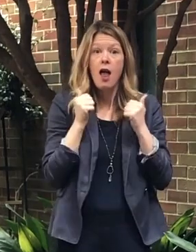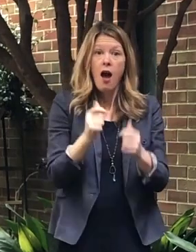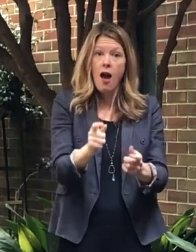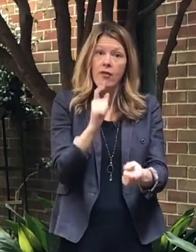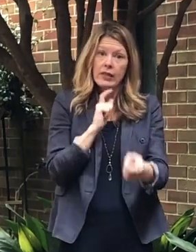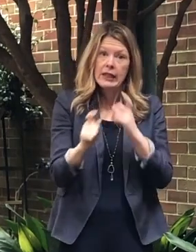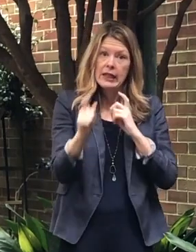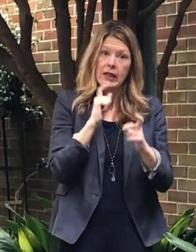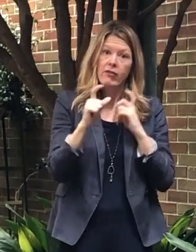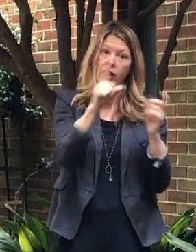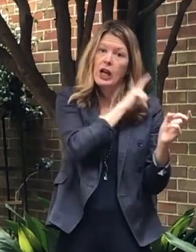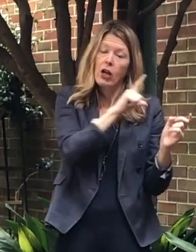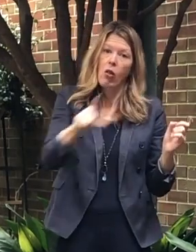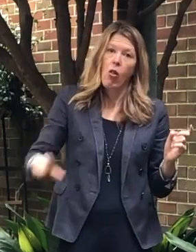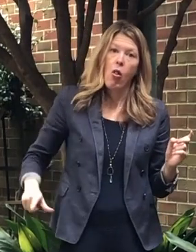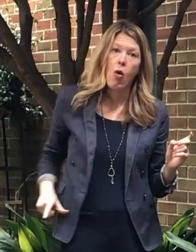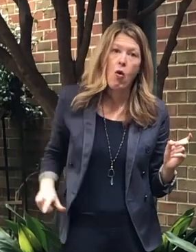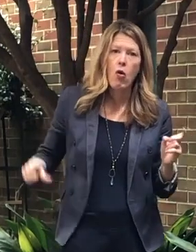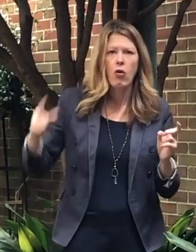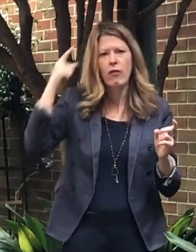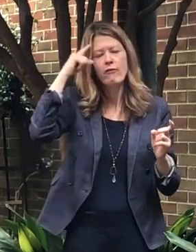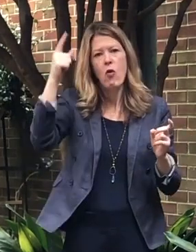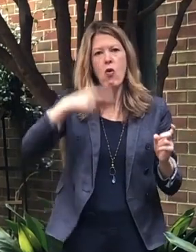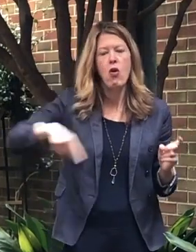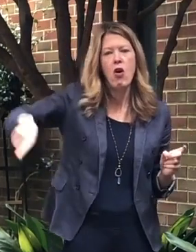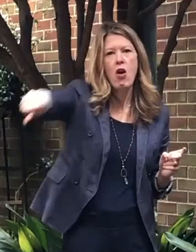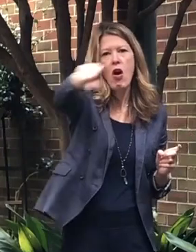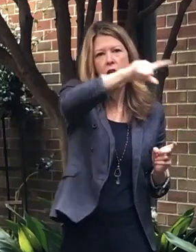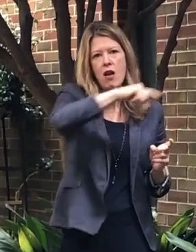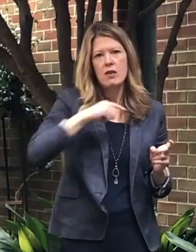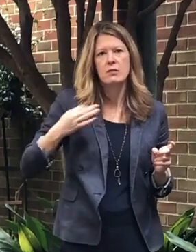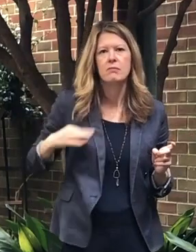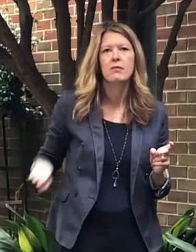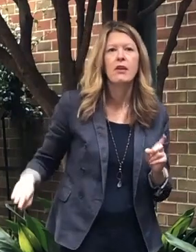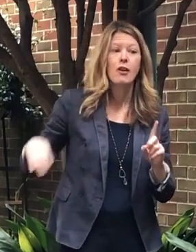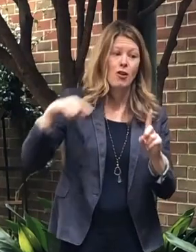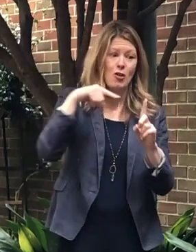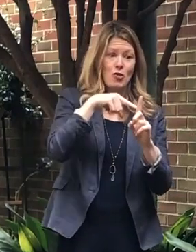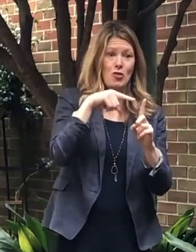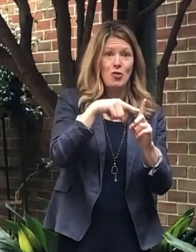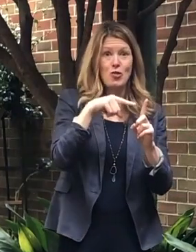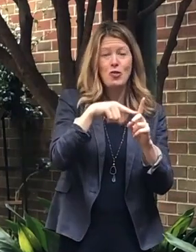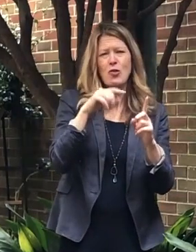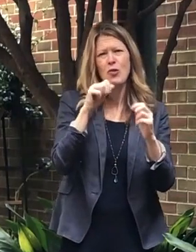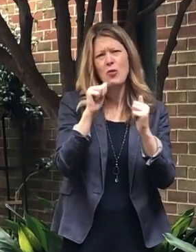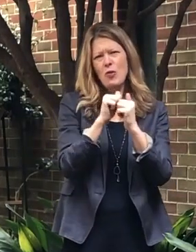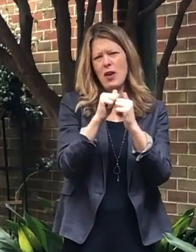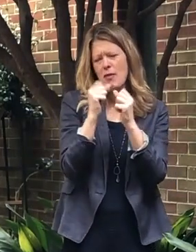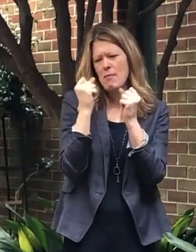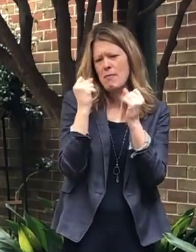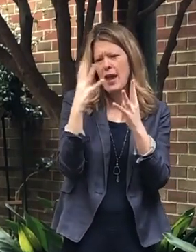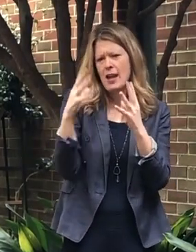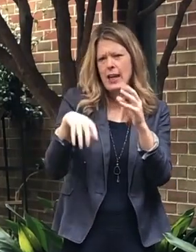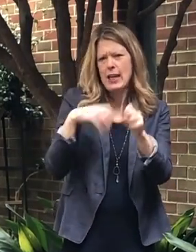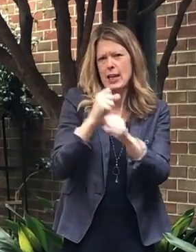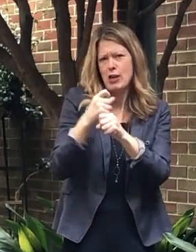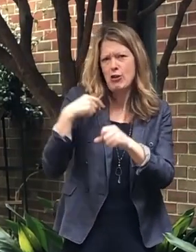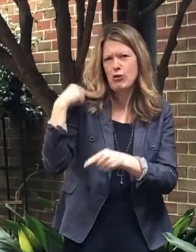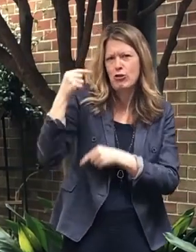life-giving Lord, wherefore you are through all the